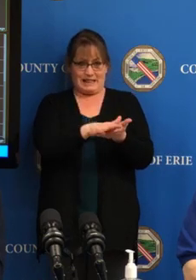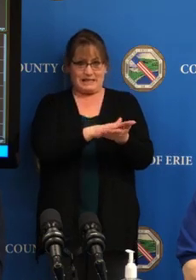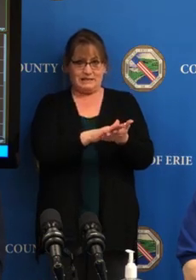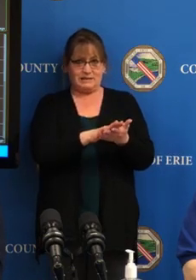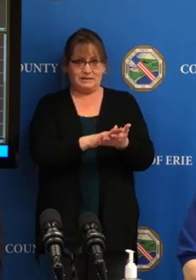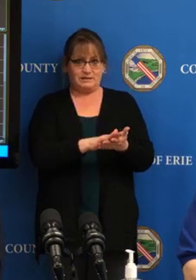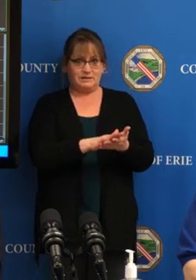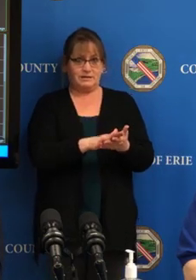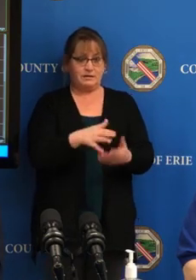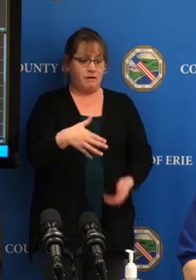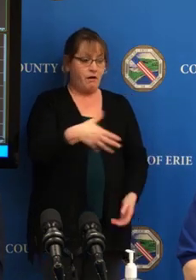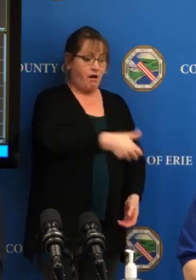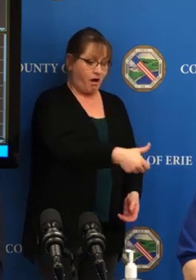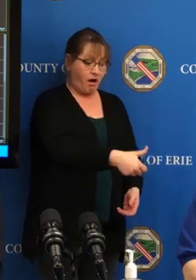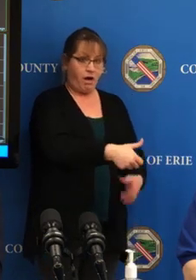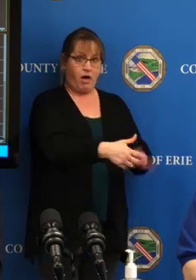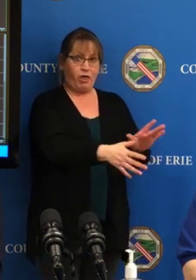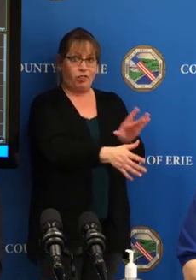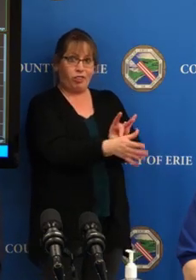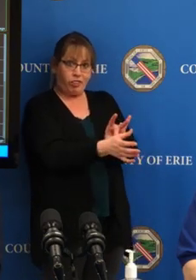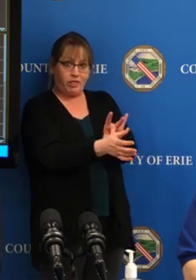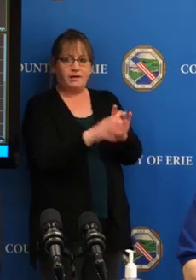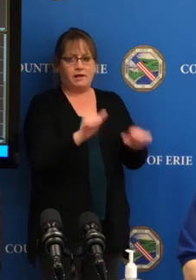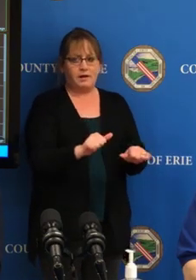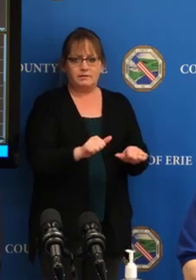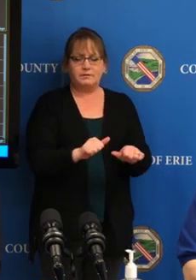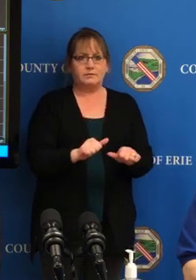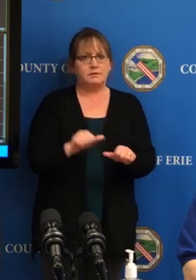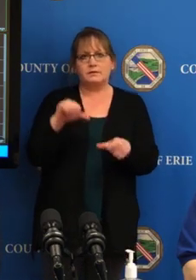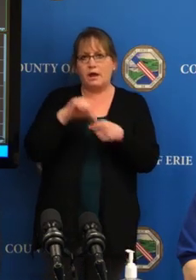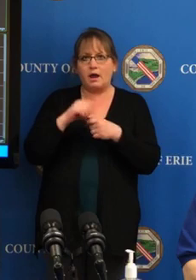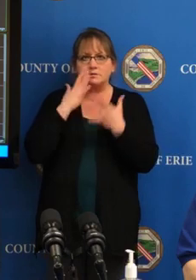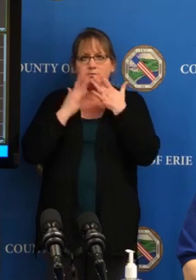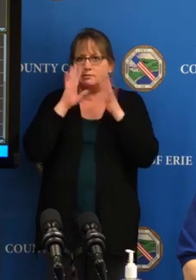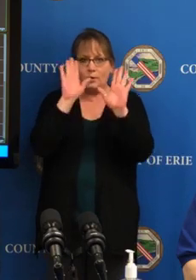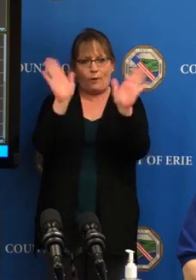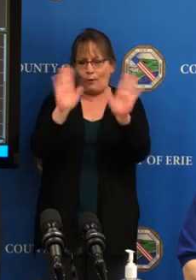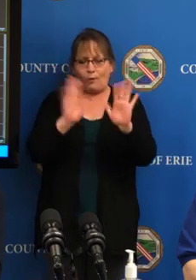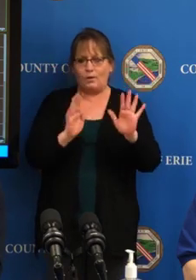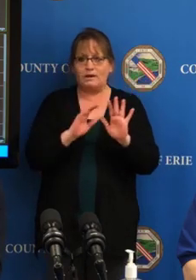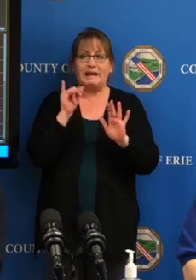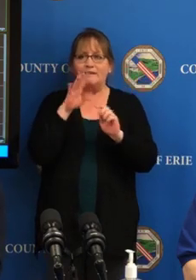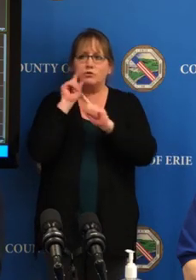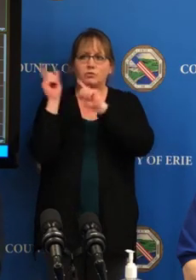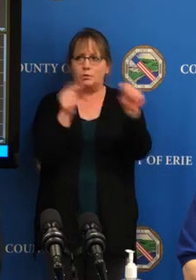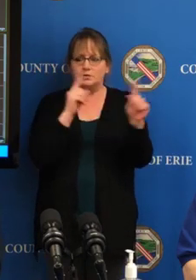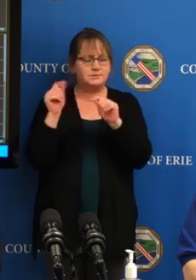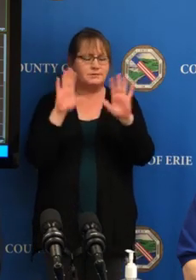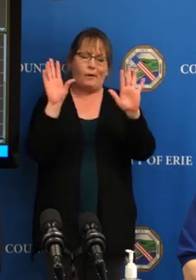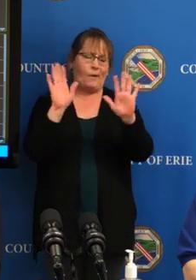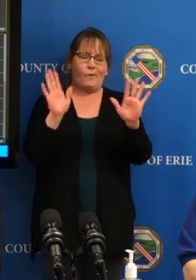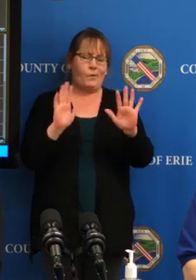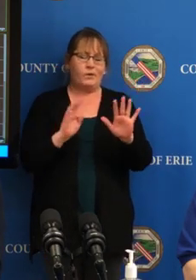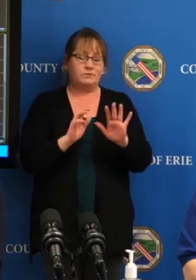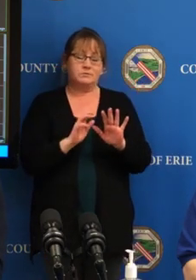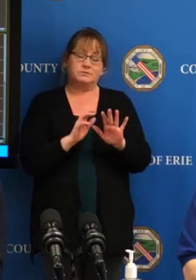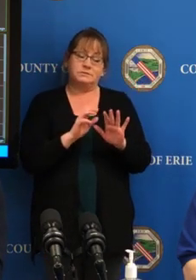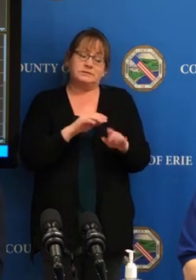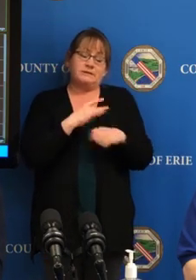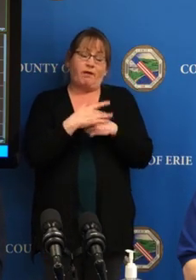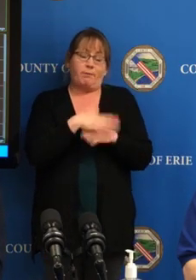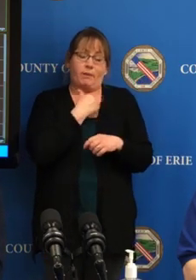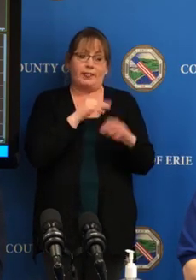from touching the pumps? There's no gasoline shortage, so first off, if there's any rumors out there, there's not. Gas is available, and it's actually pretty cheap right